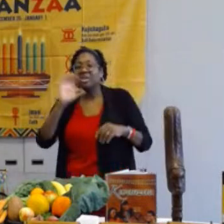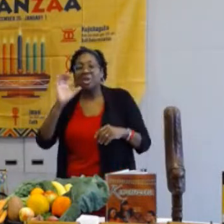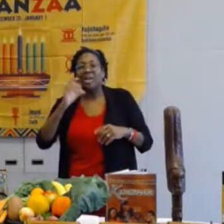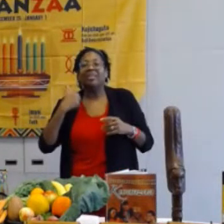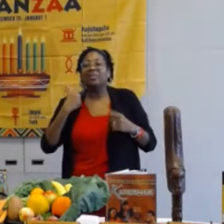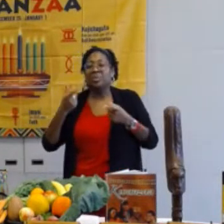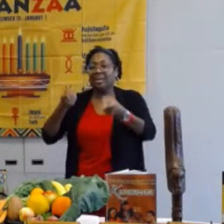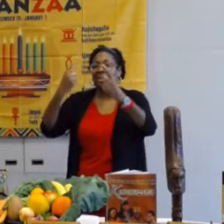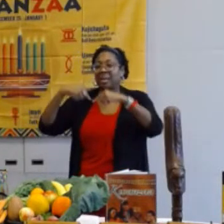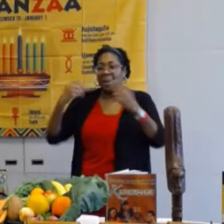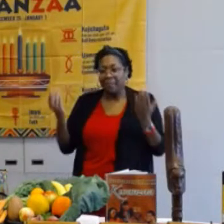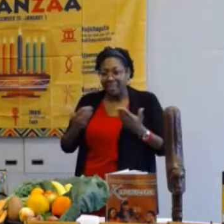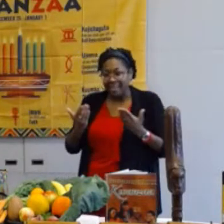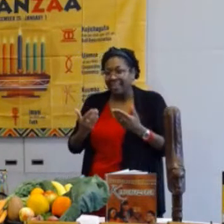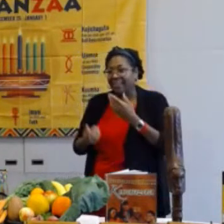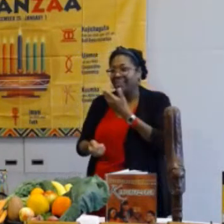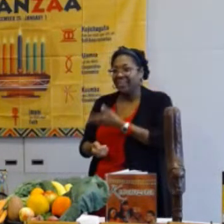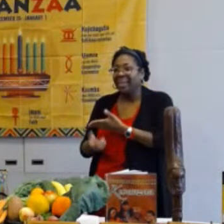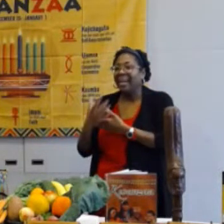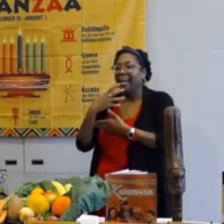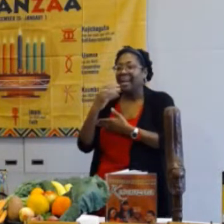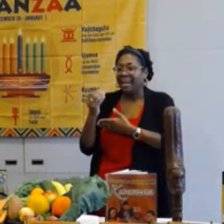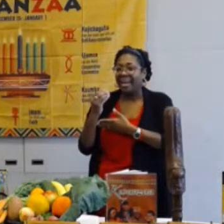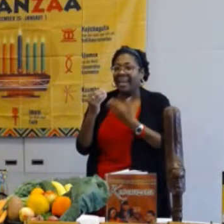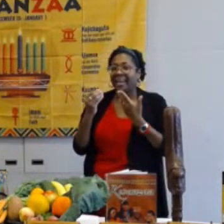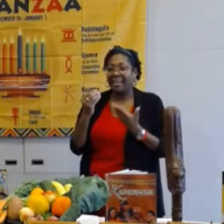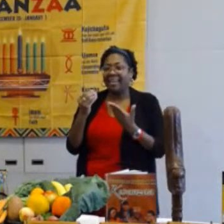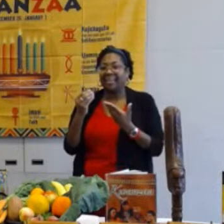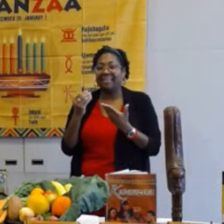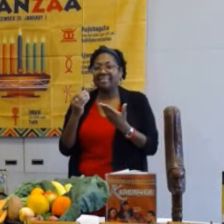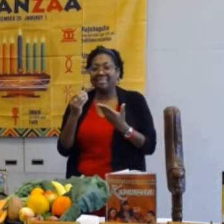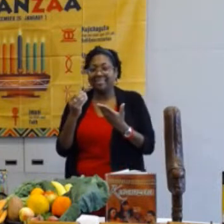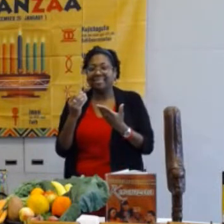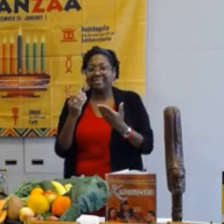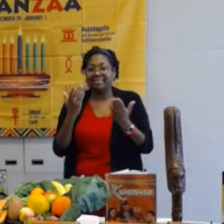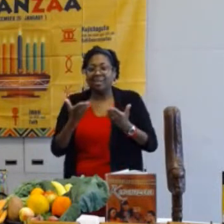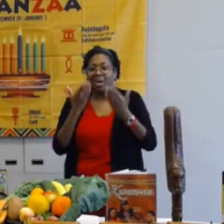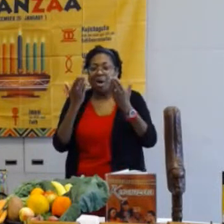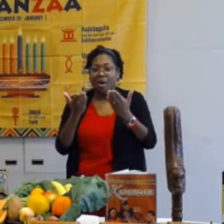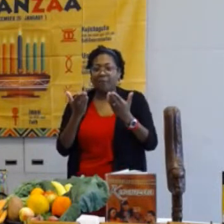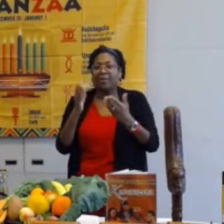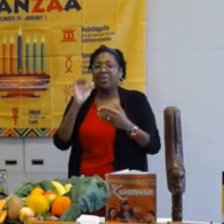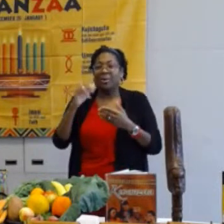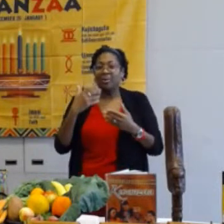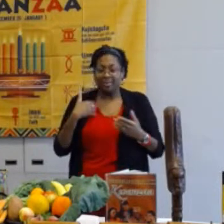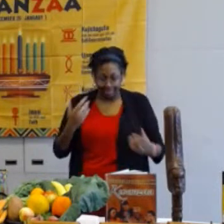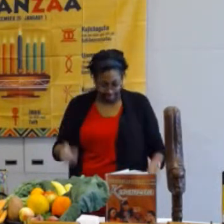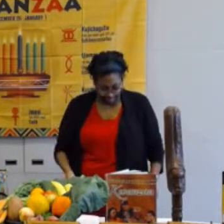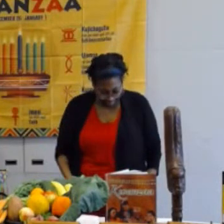would, and give those digital addresses that people. Yes, you, ma'am.